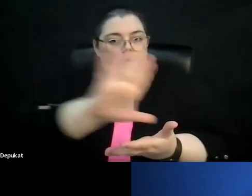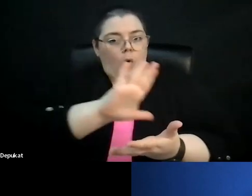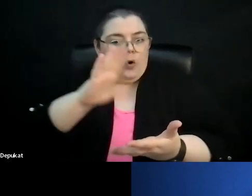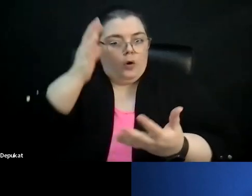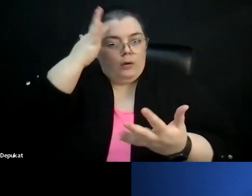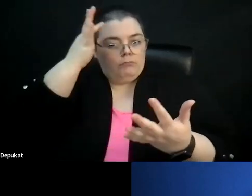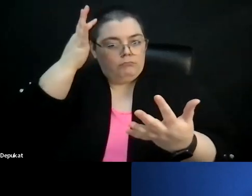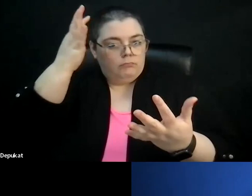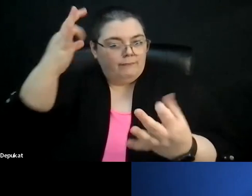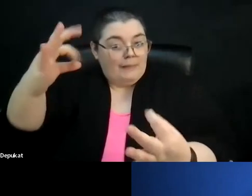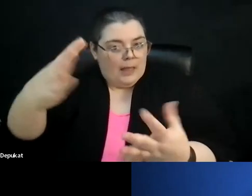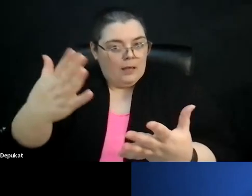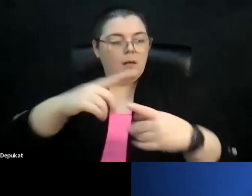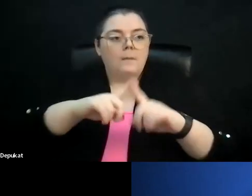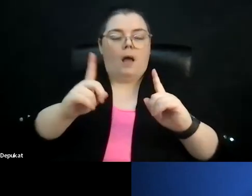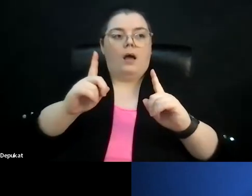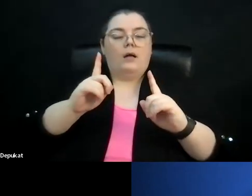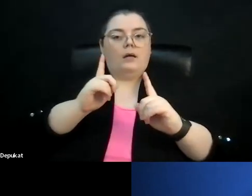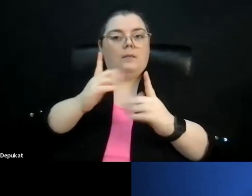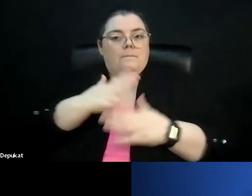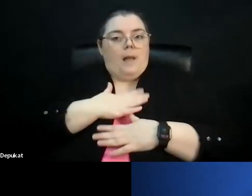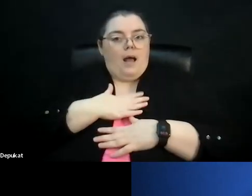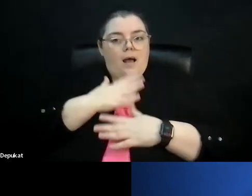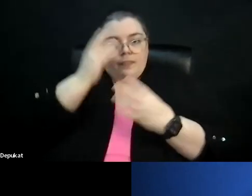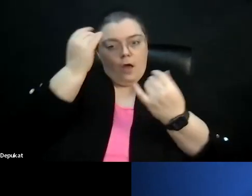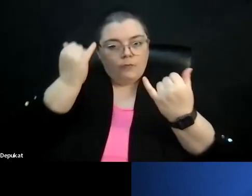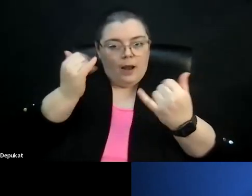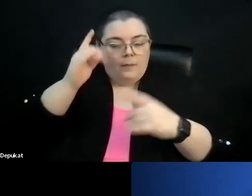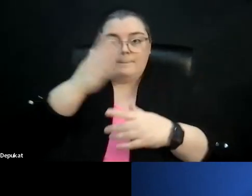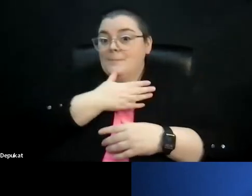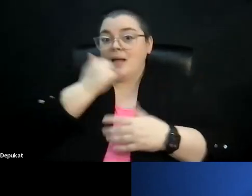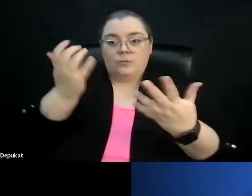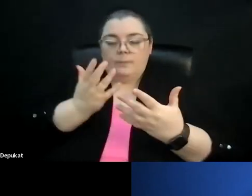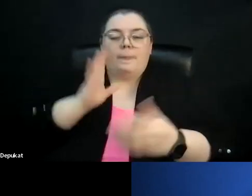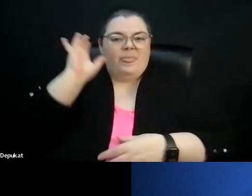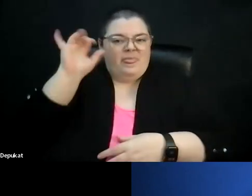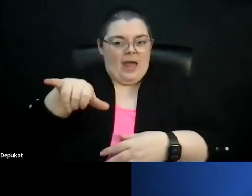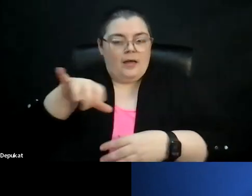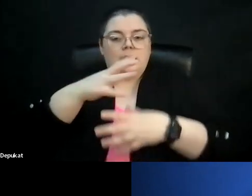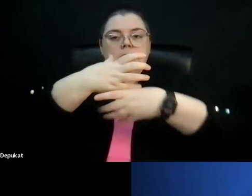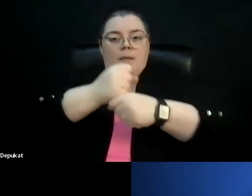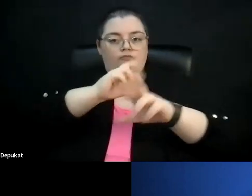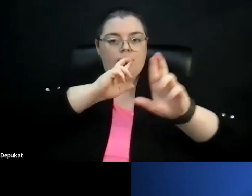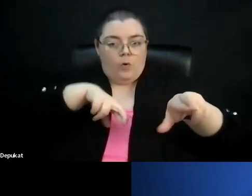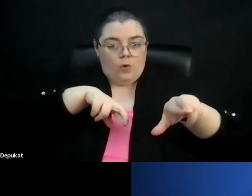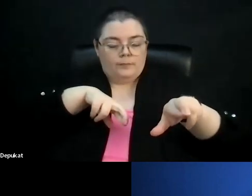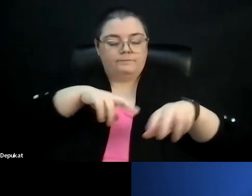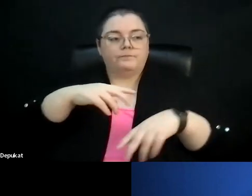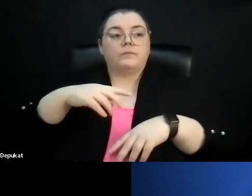So I would like the committee's feedback, but my thoughts right now is probably what would be best